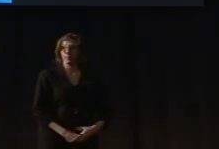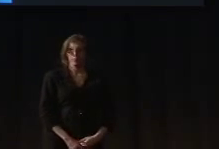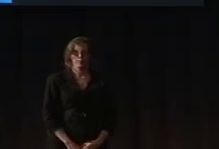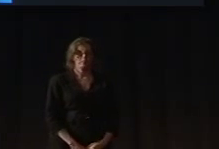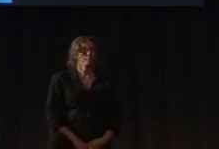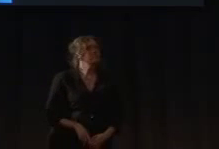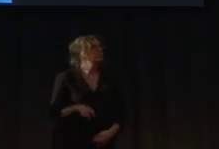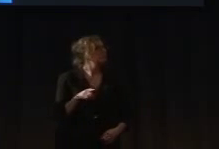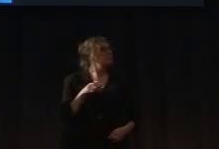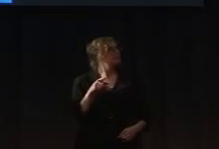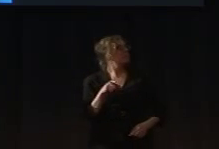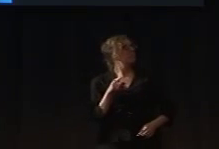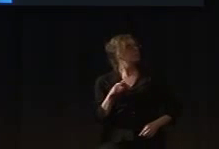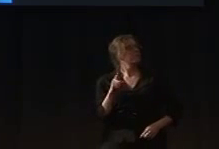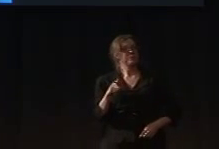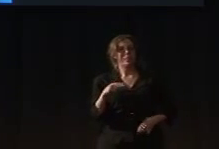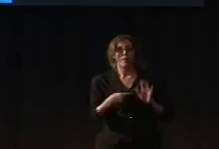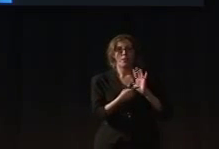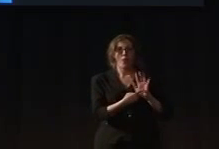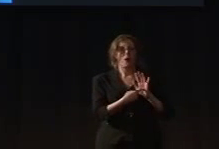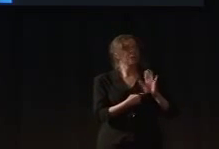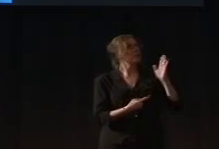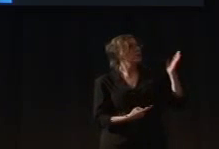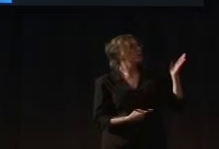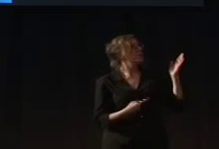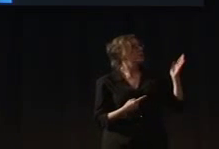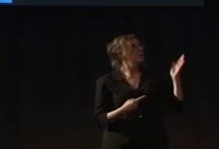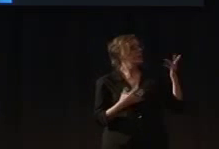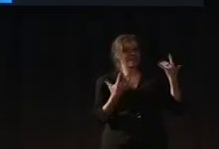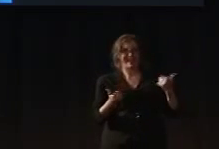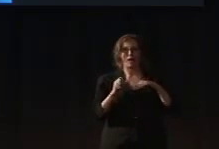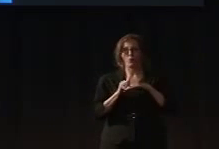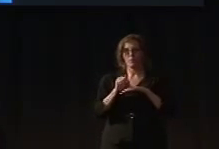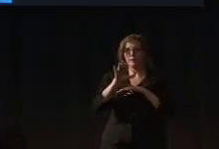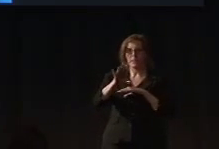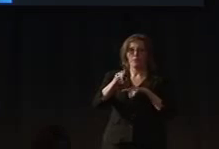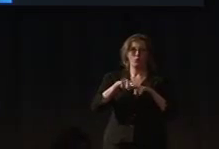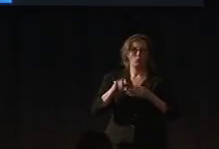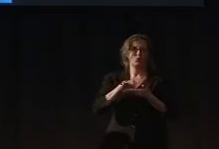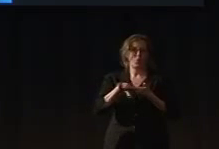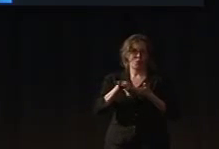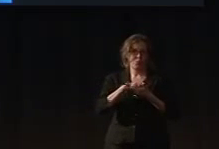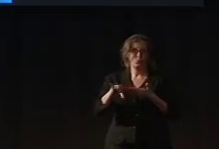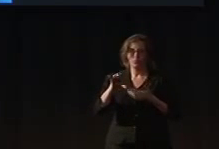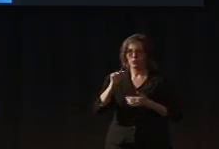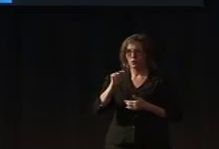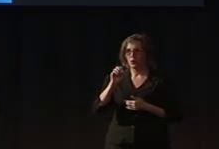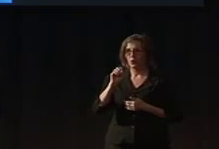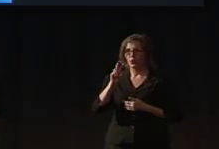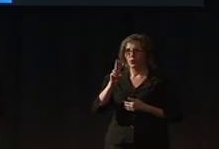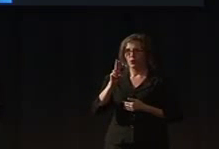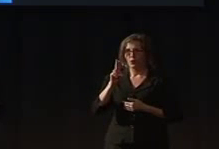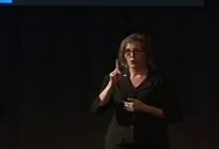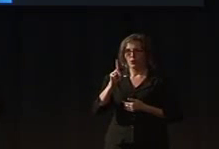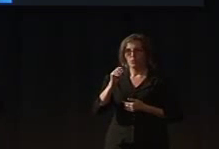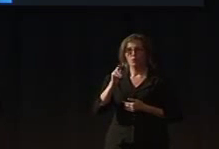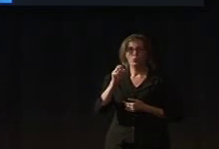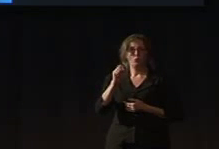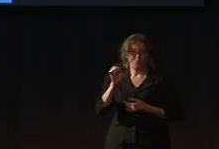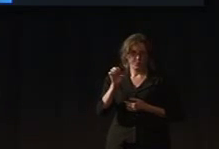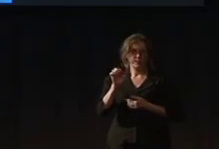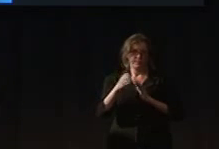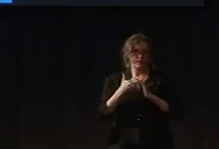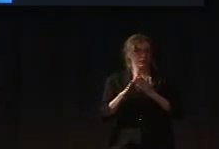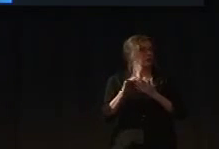the model which is now being shipped to Toulouse, where we again try to do the same thing again with Thomas Saraceno and